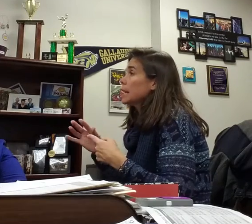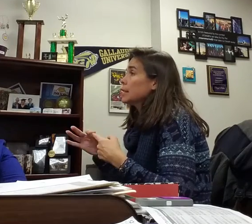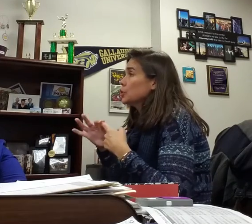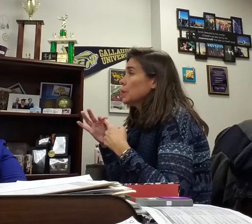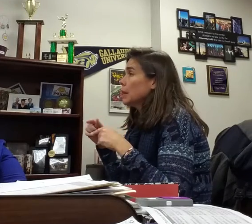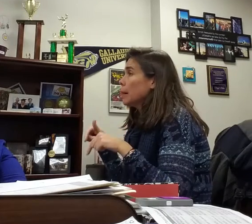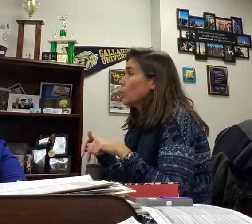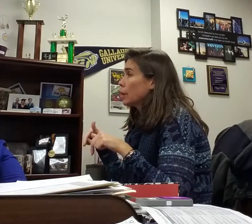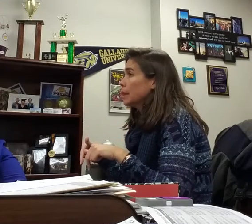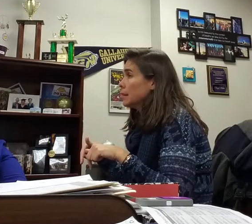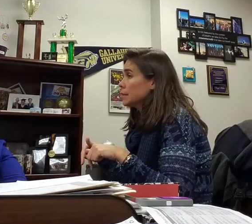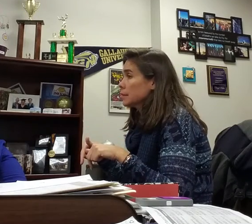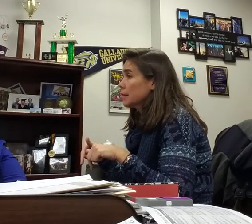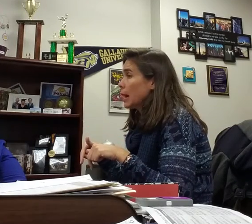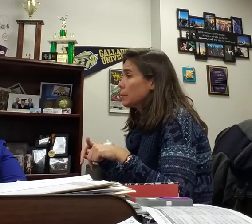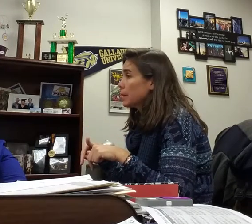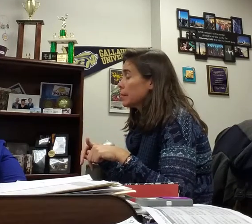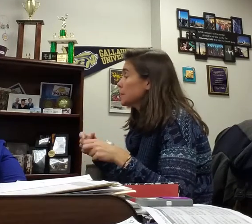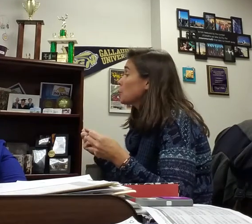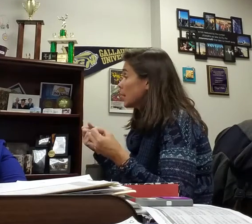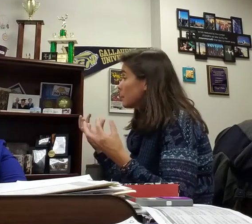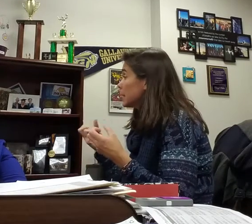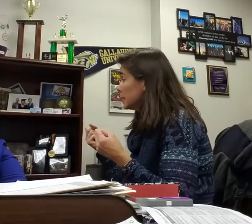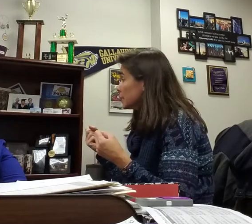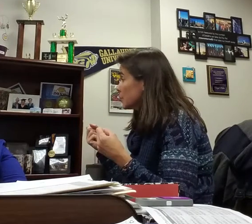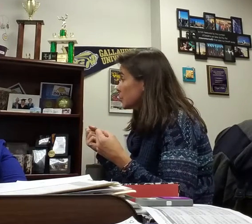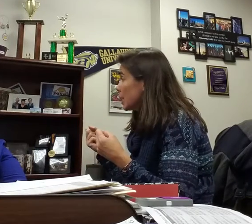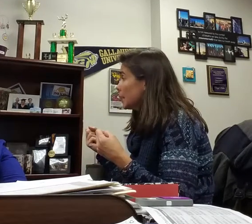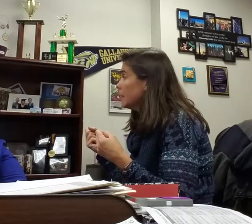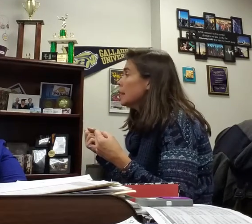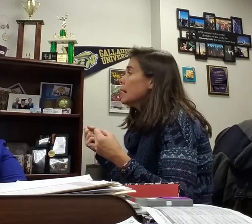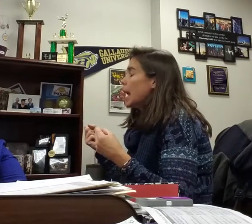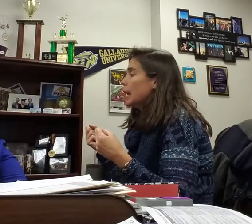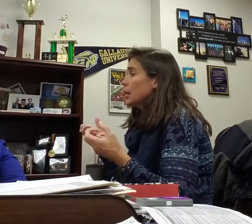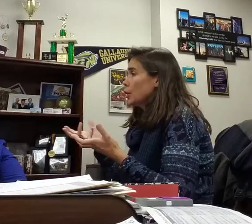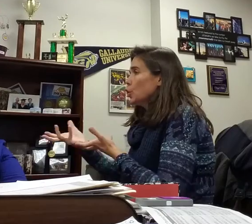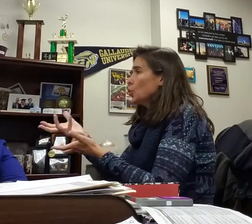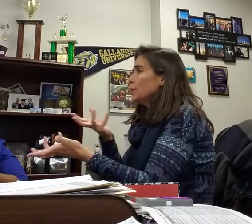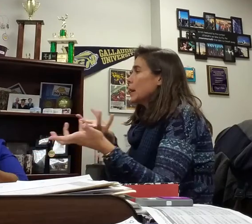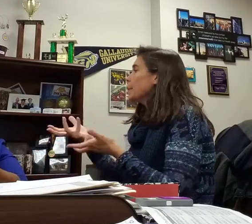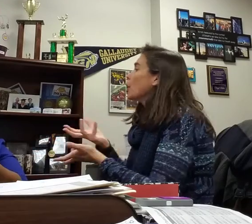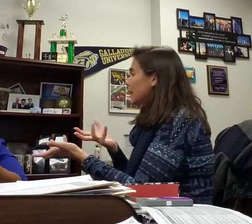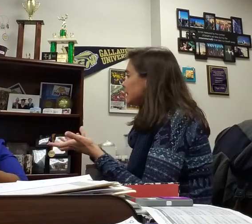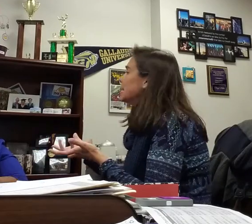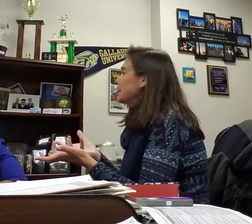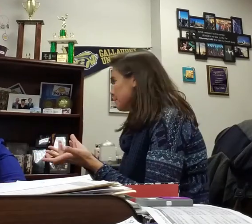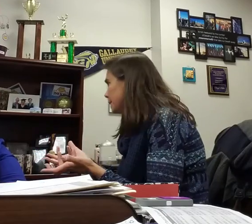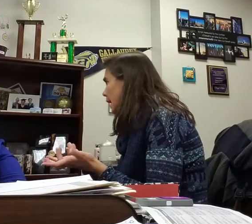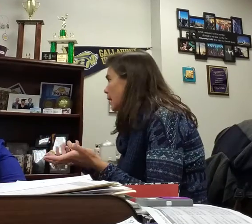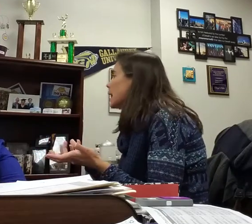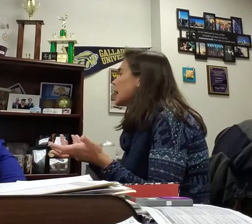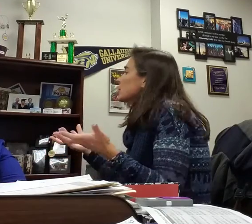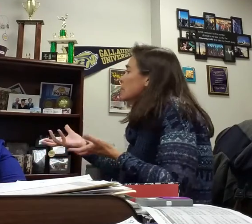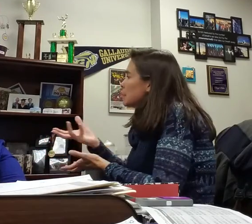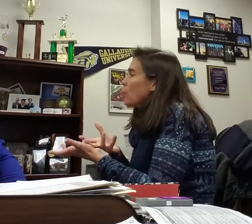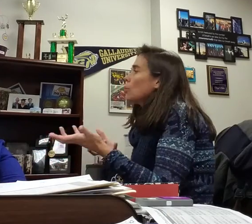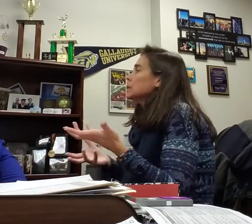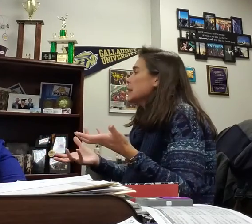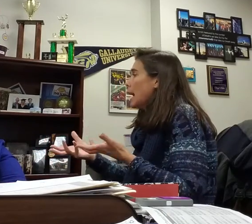is unique about working in this environment like this, where everybody does know sign, Mhm. and you can become a kinda part of that pool. team. Yeah. And so it's important to have